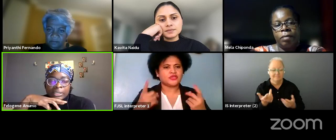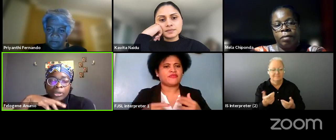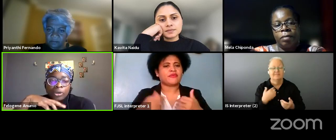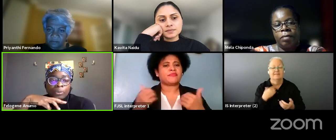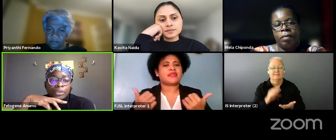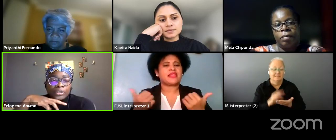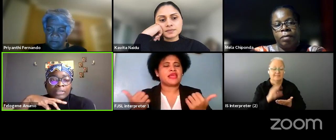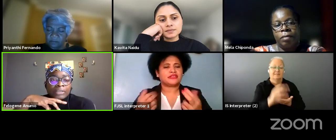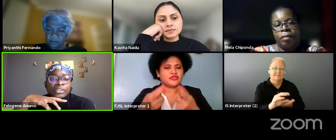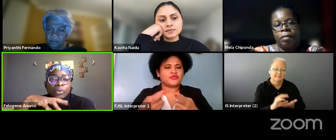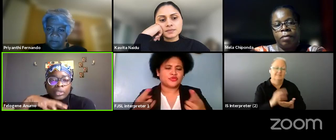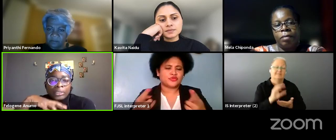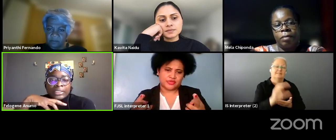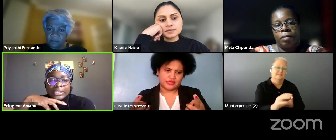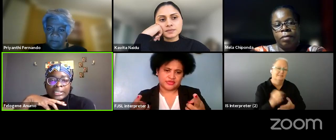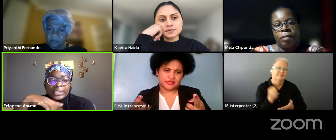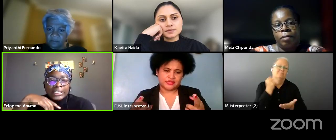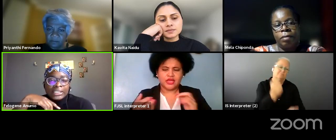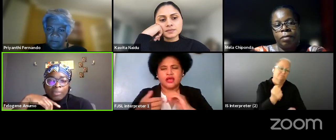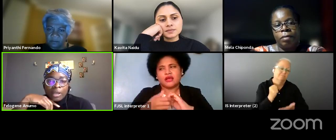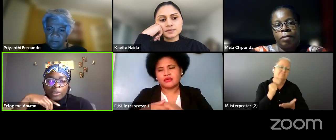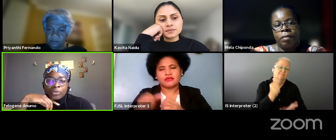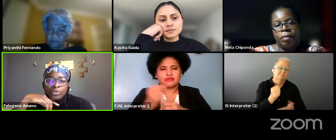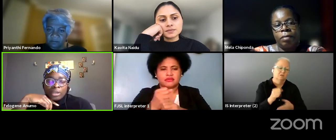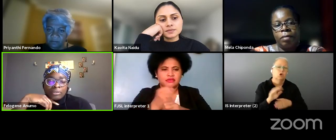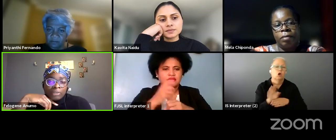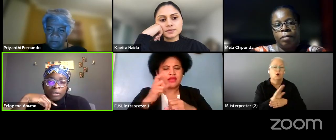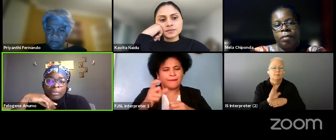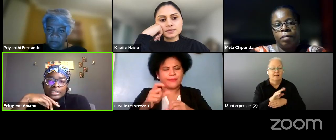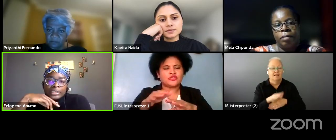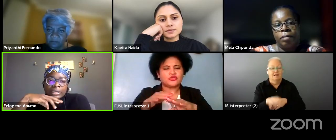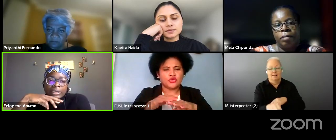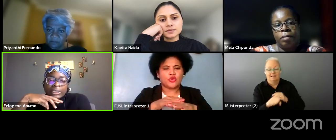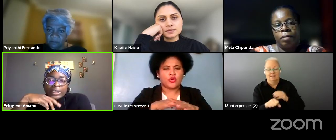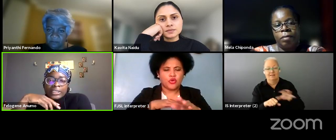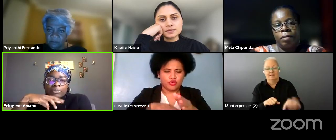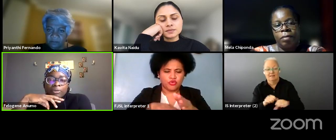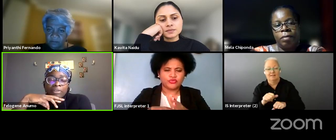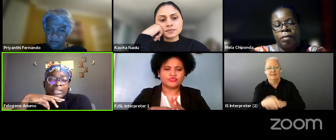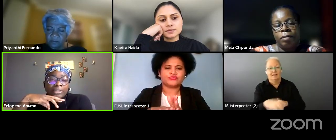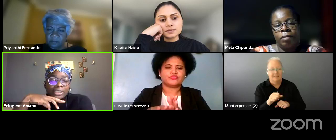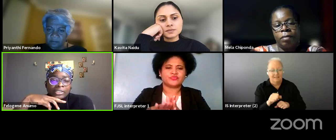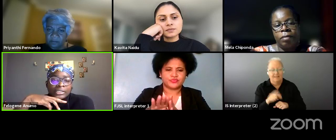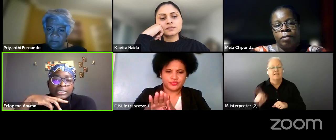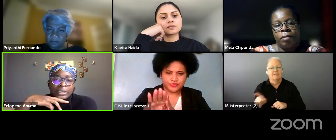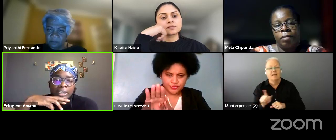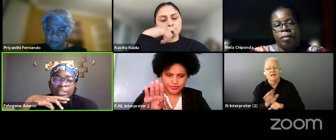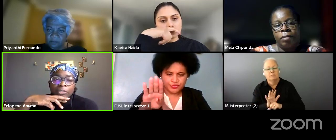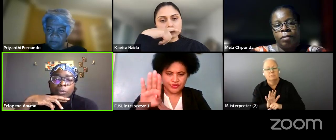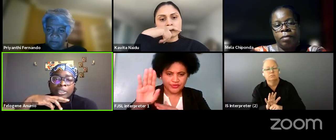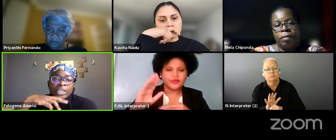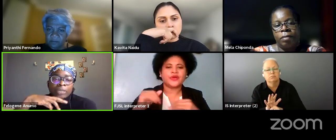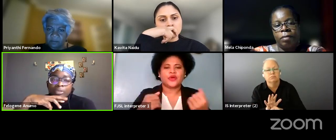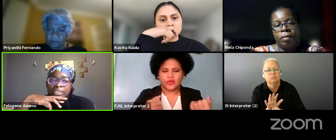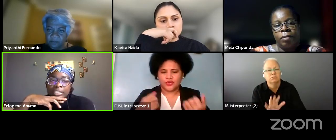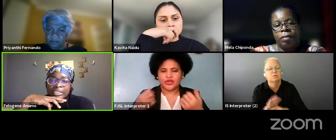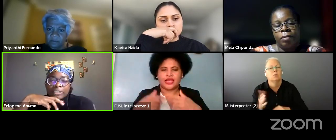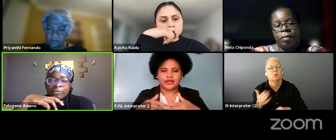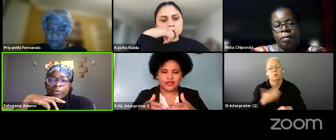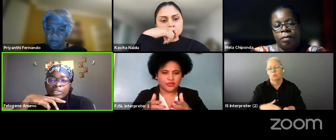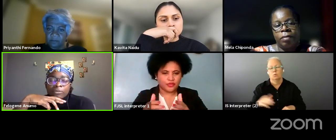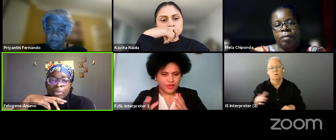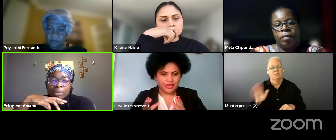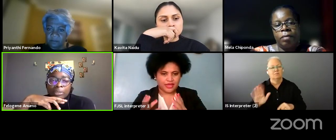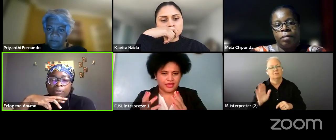sectors, corporations have slowly but steadily gained the power to drive development in its preferred directions and to wage